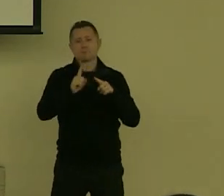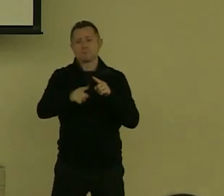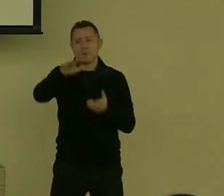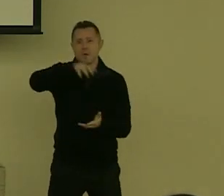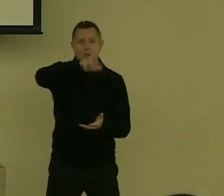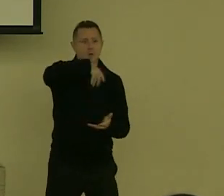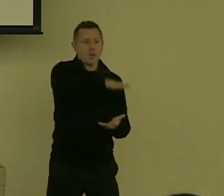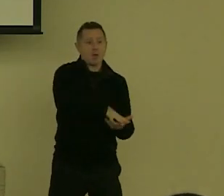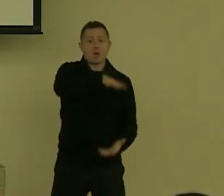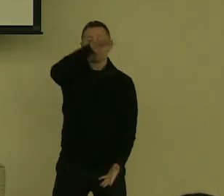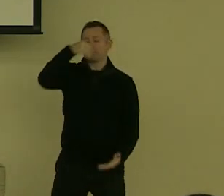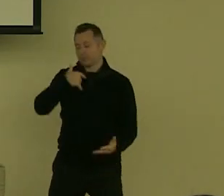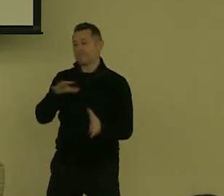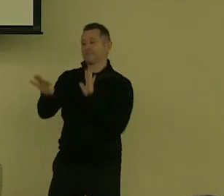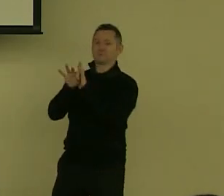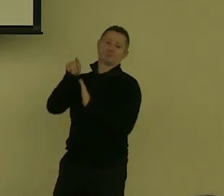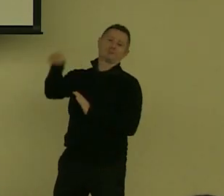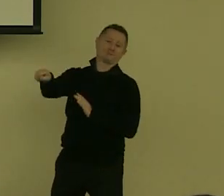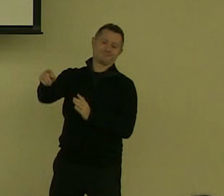one last round of applause for our panelists.